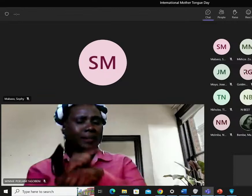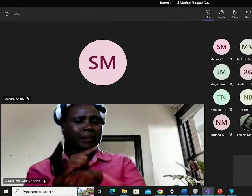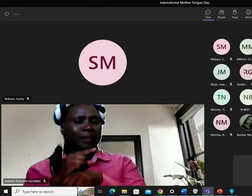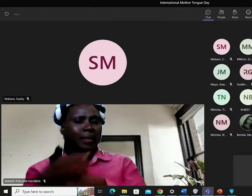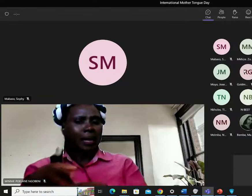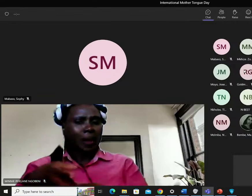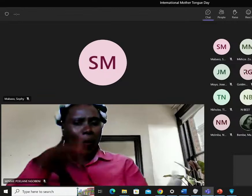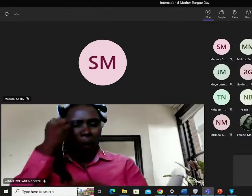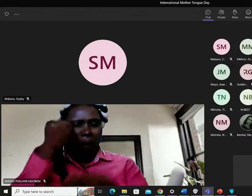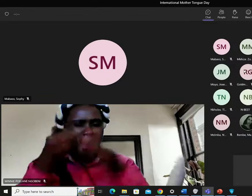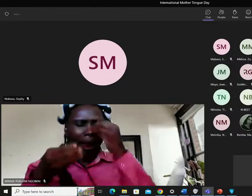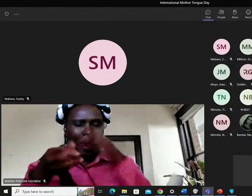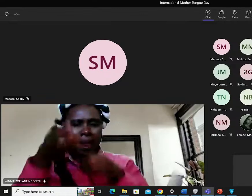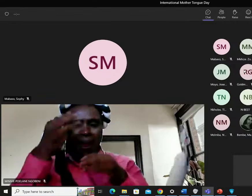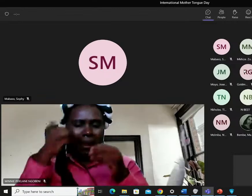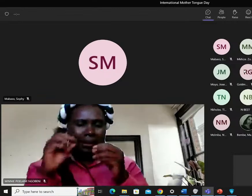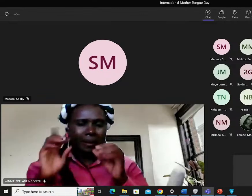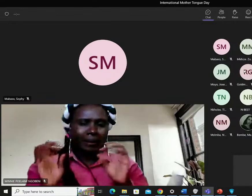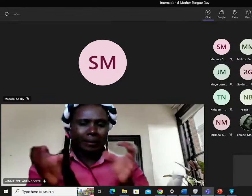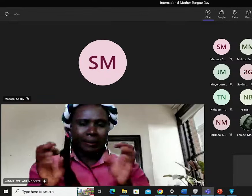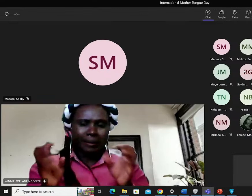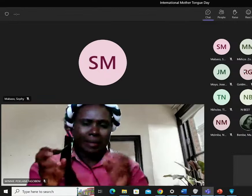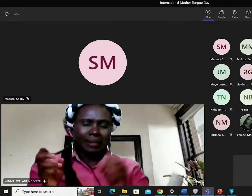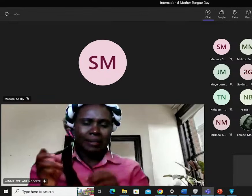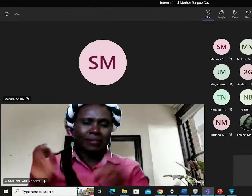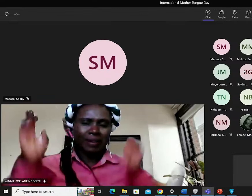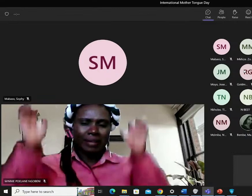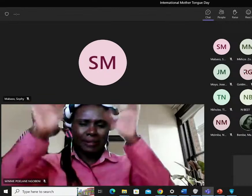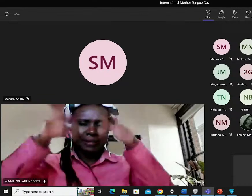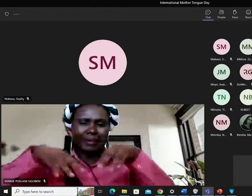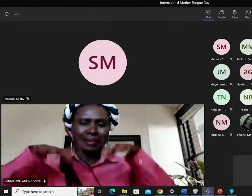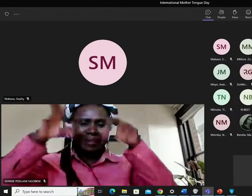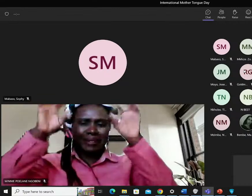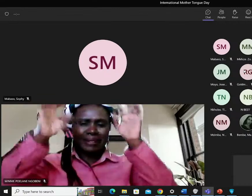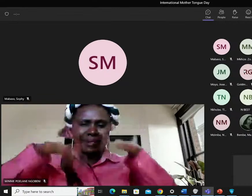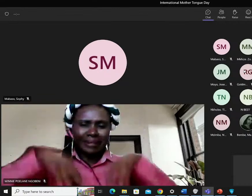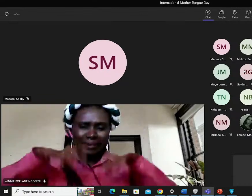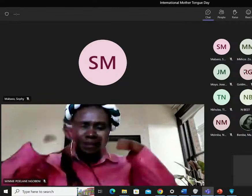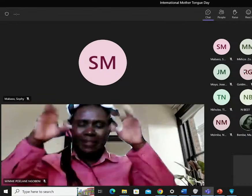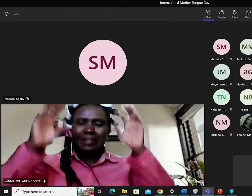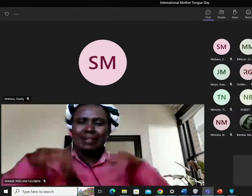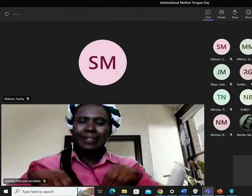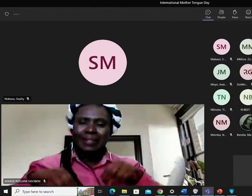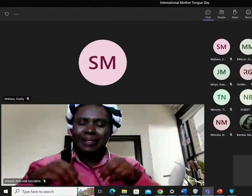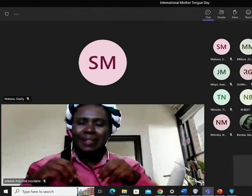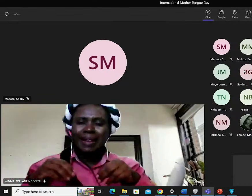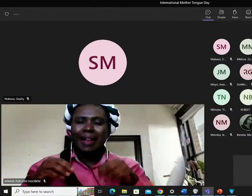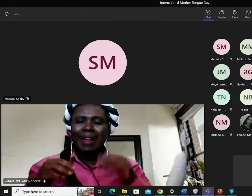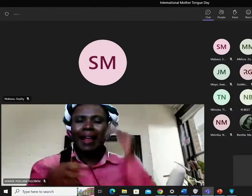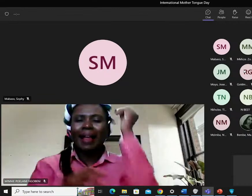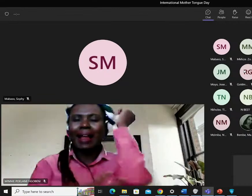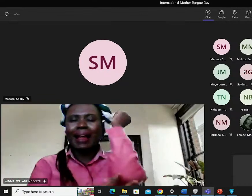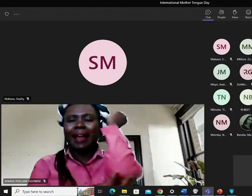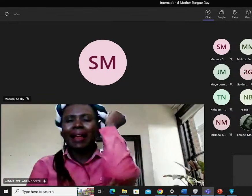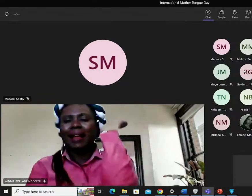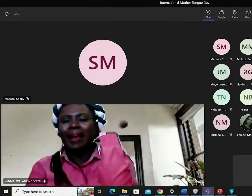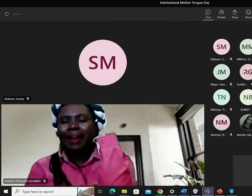sifunda the dance van der Rien. Haar armbande blank en haar krale